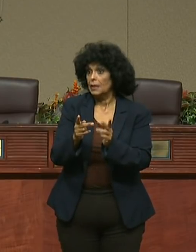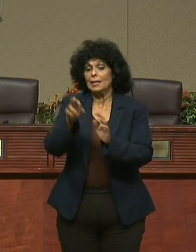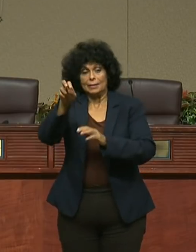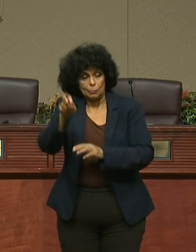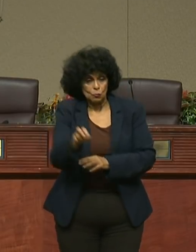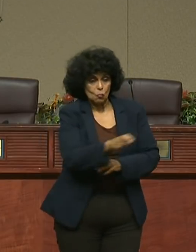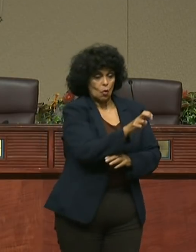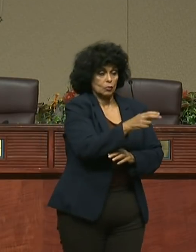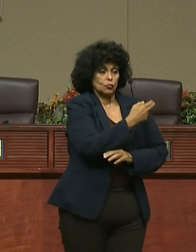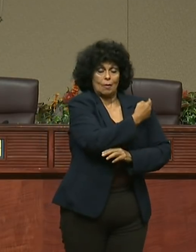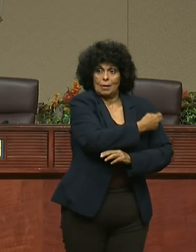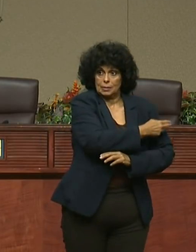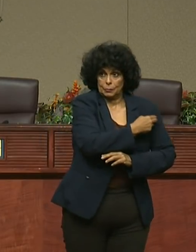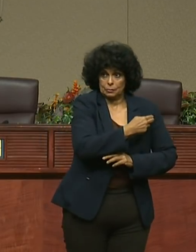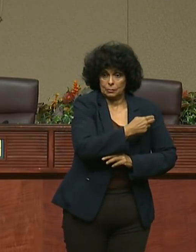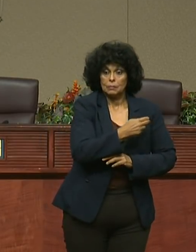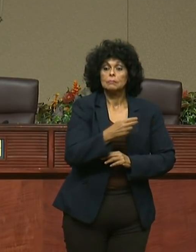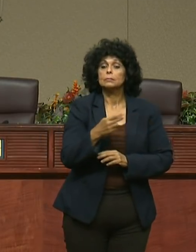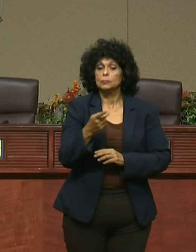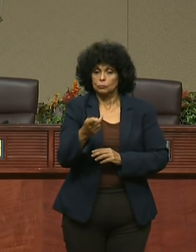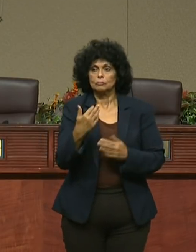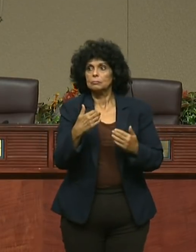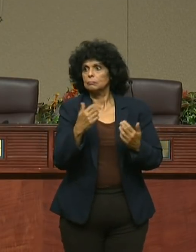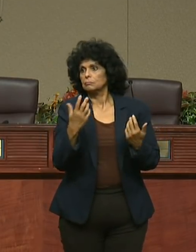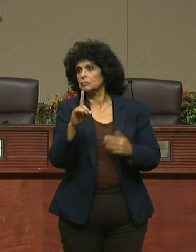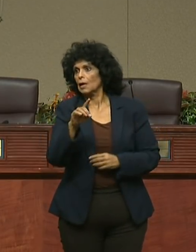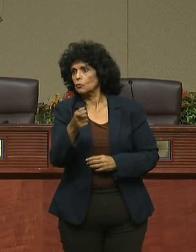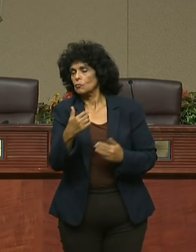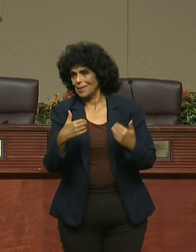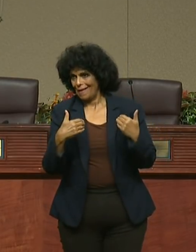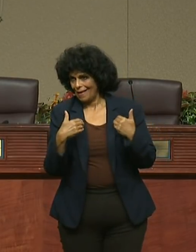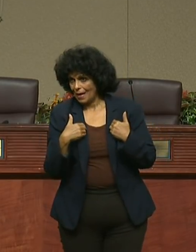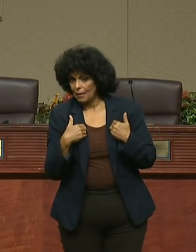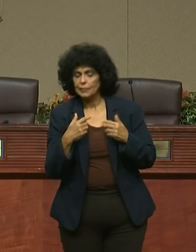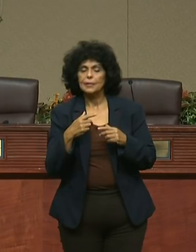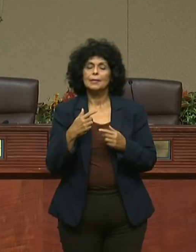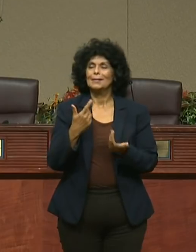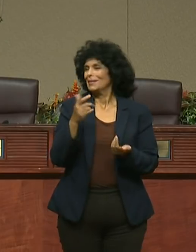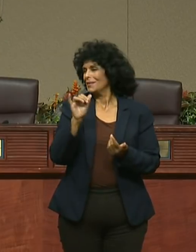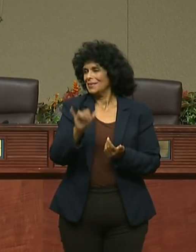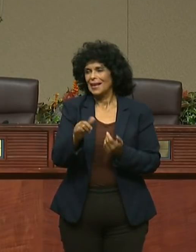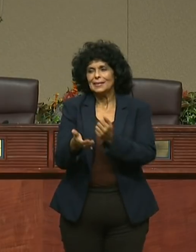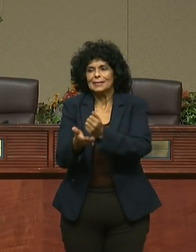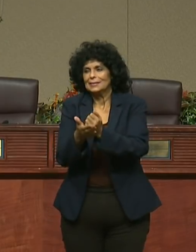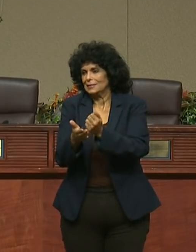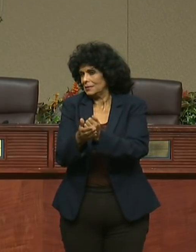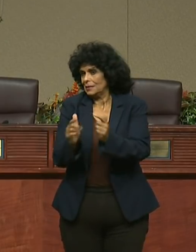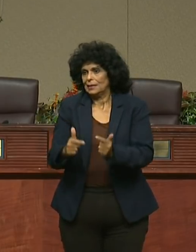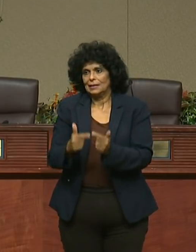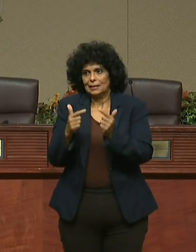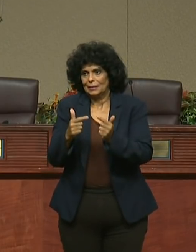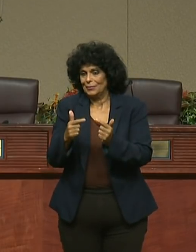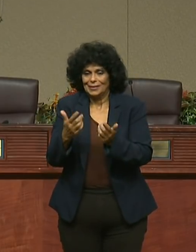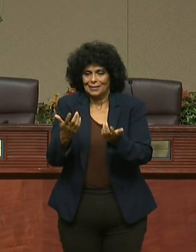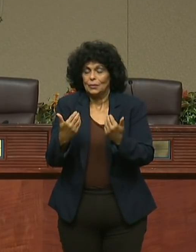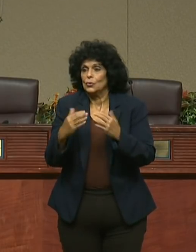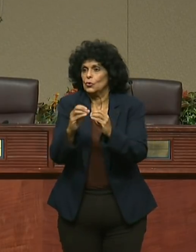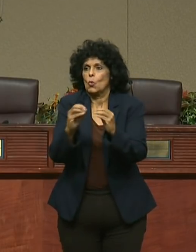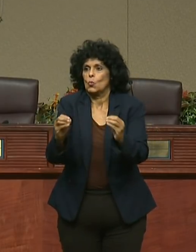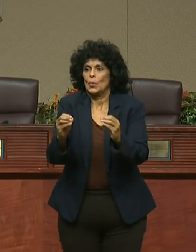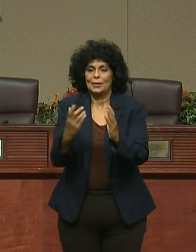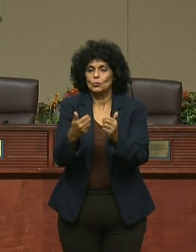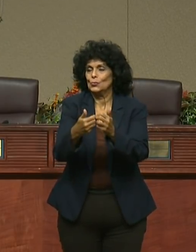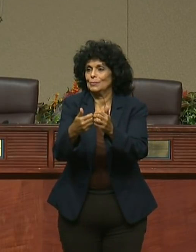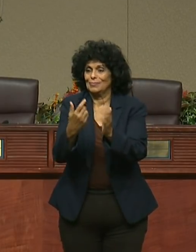have been diagnosed. And in some cases, assisted living facilities don't have the infrastructure to isolate individuals